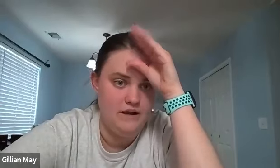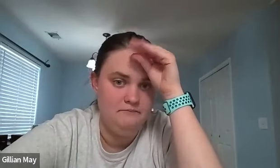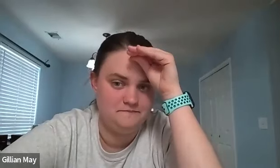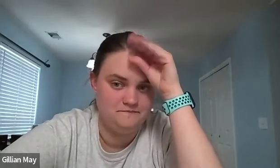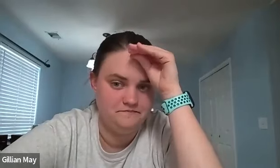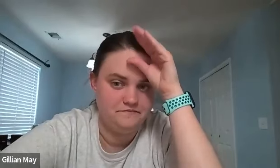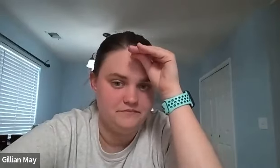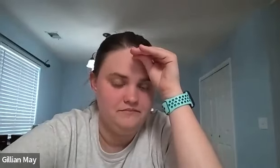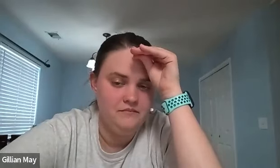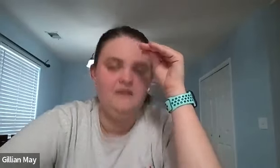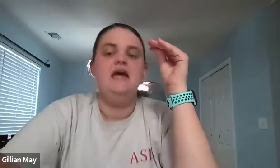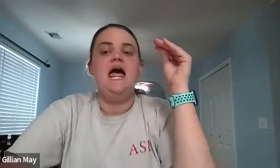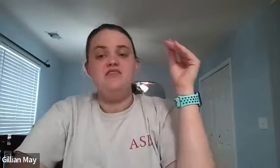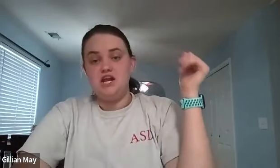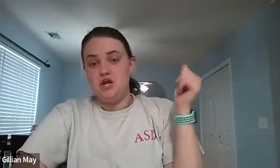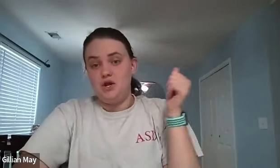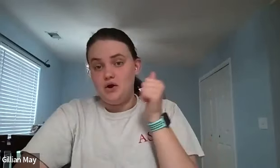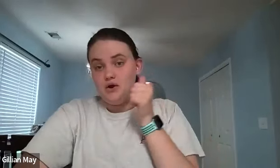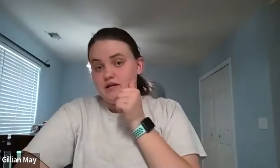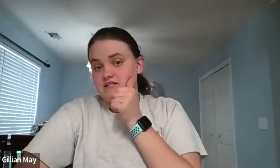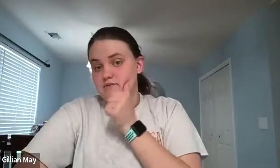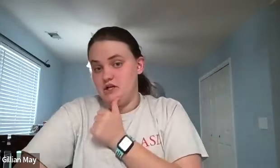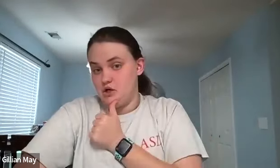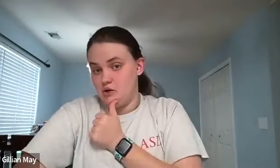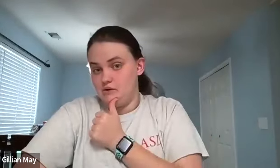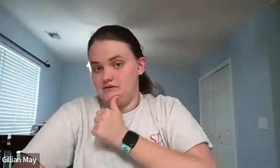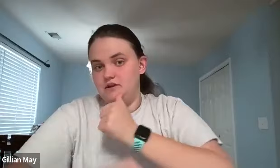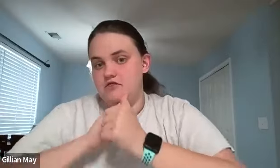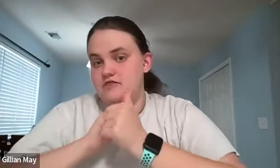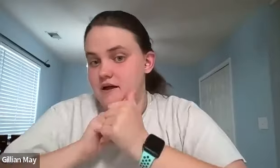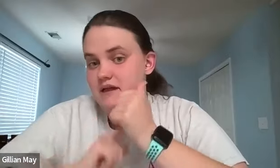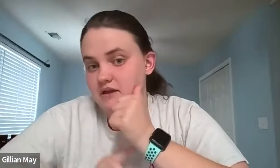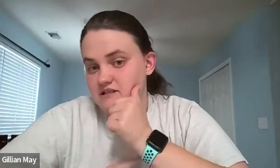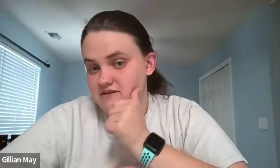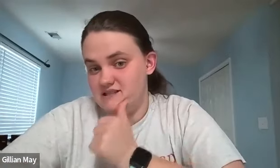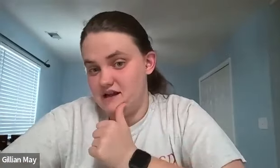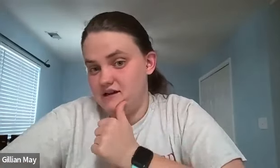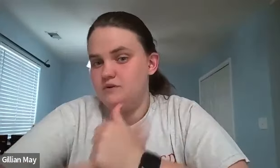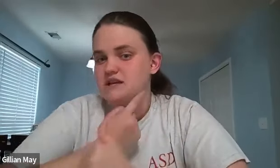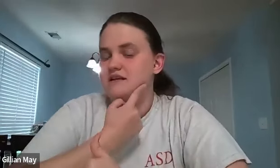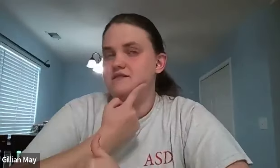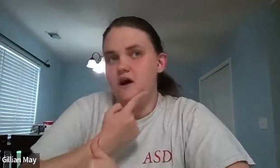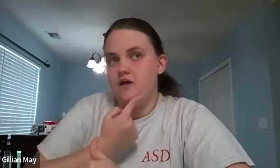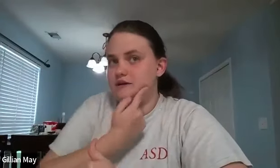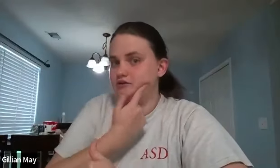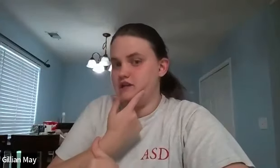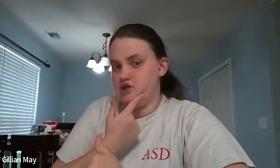boy. And then girl is going to be girl. Your thumb and goes down the side, almost kind of like following your like